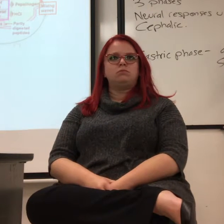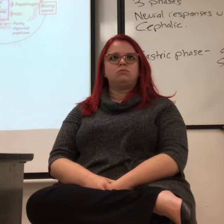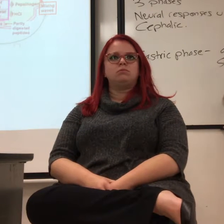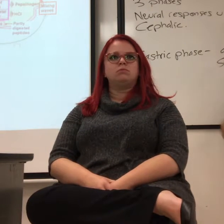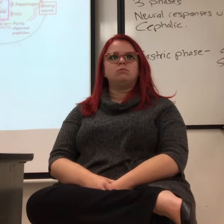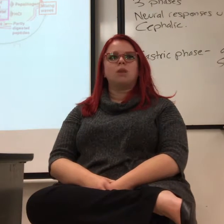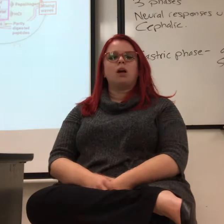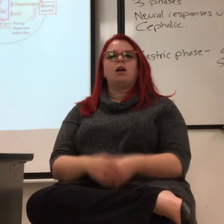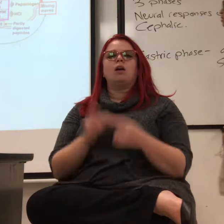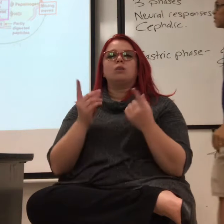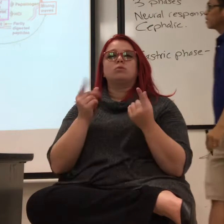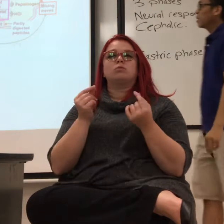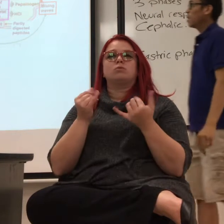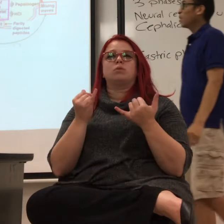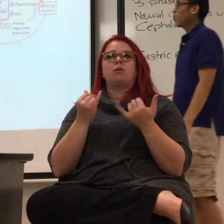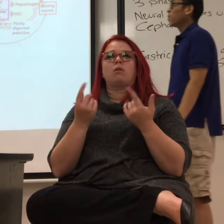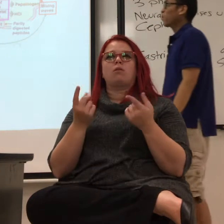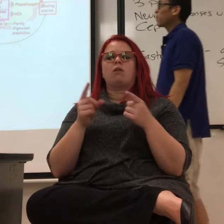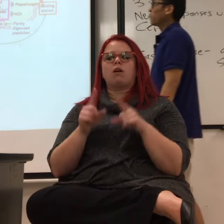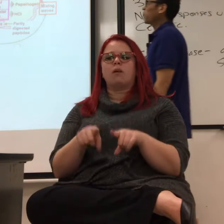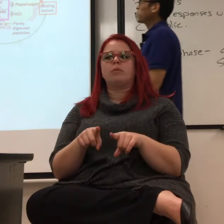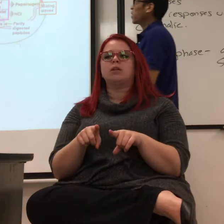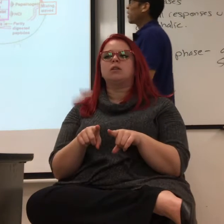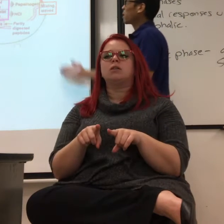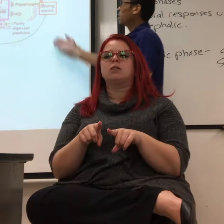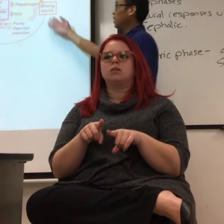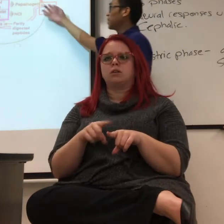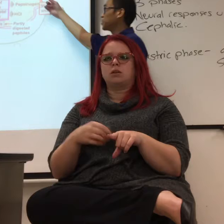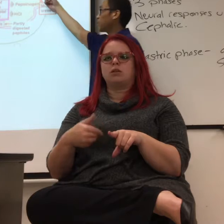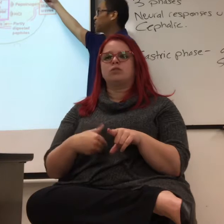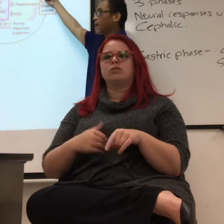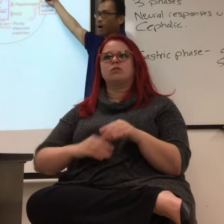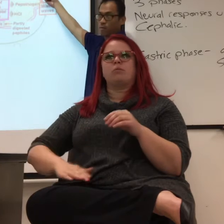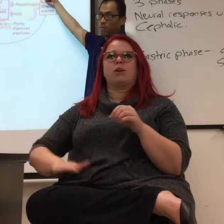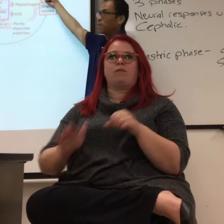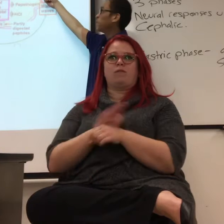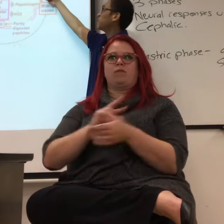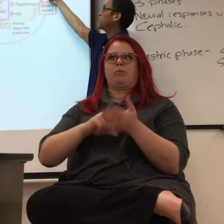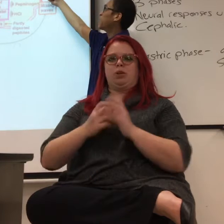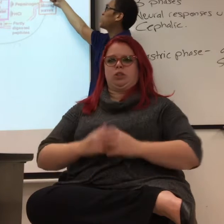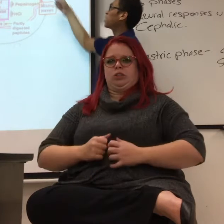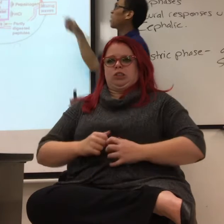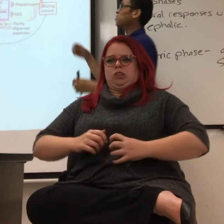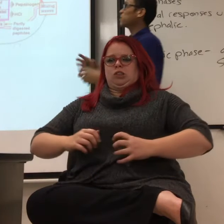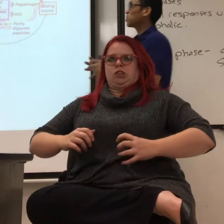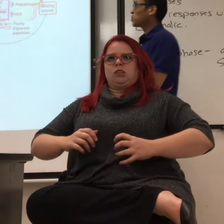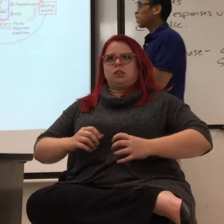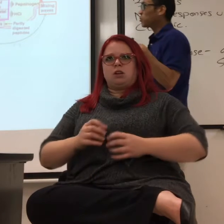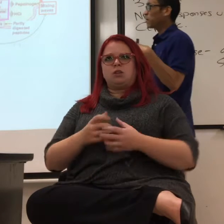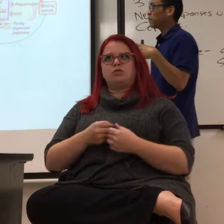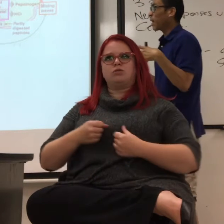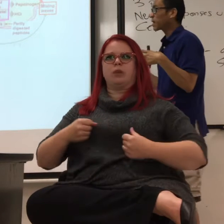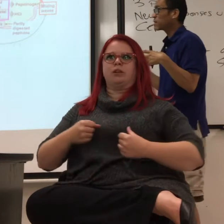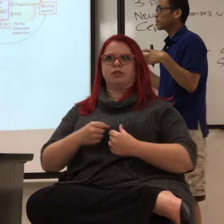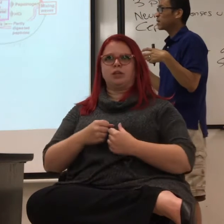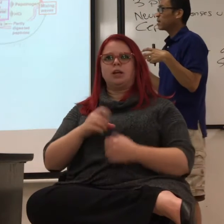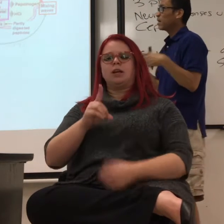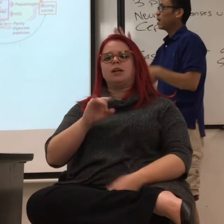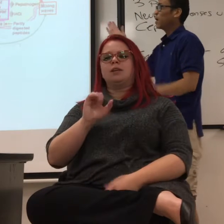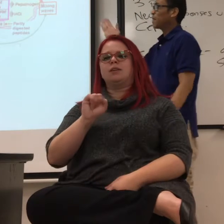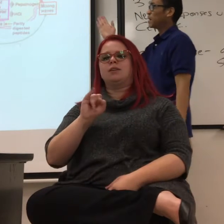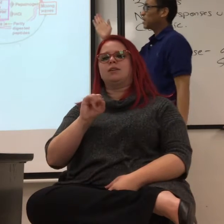And what you're doing here is, with a full stomach, it's stretched out. The distension causes a stretch